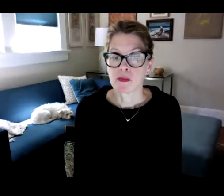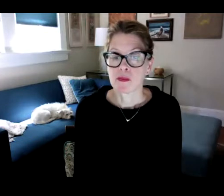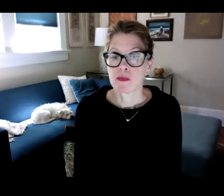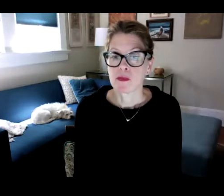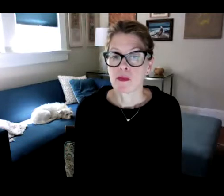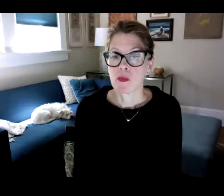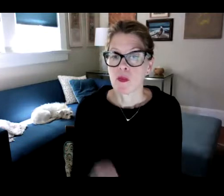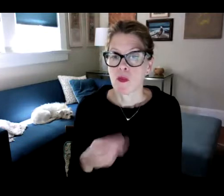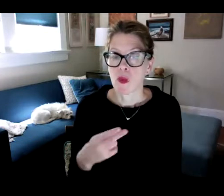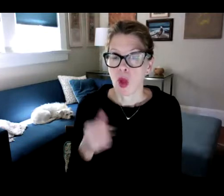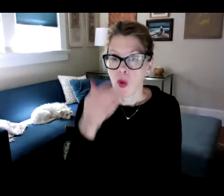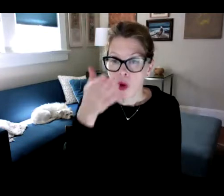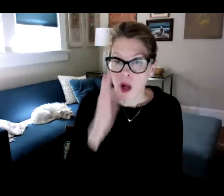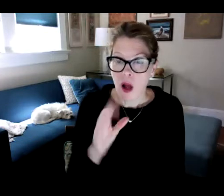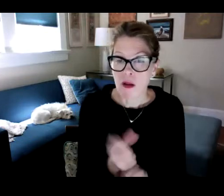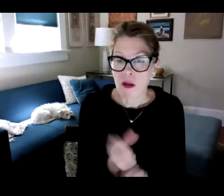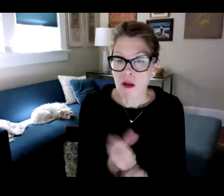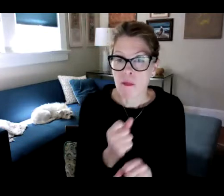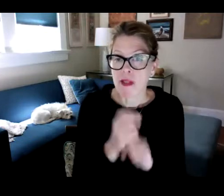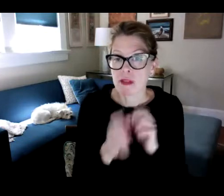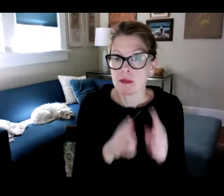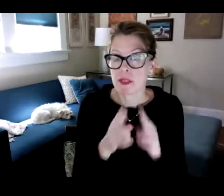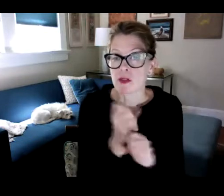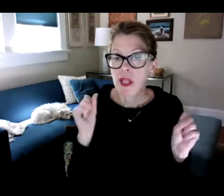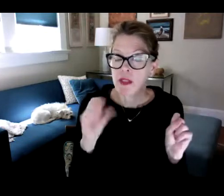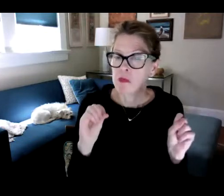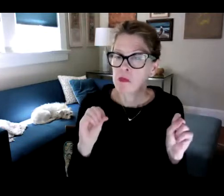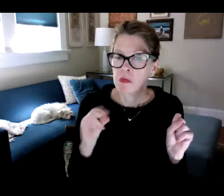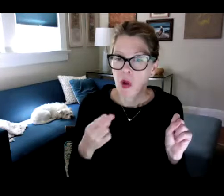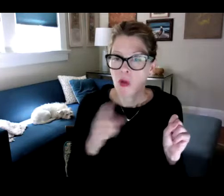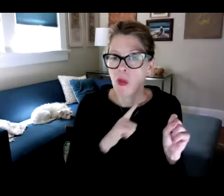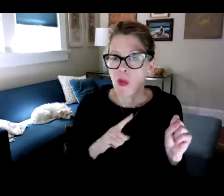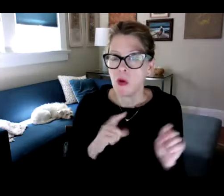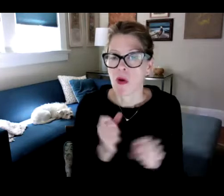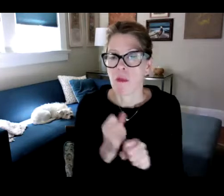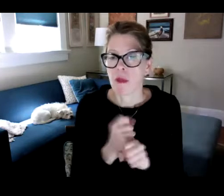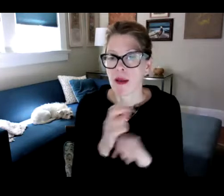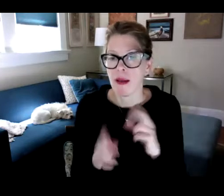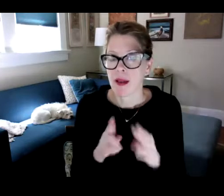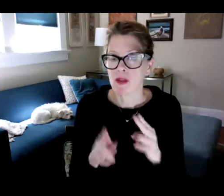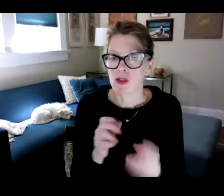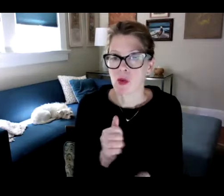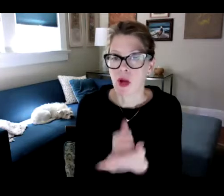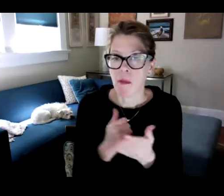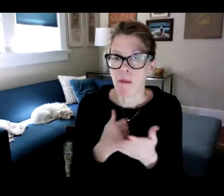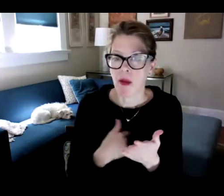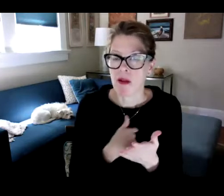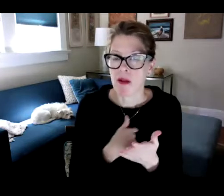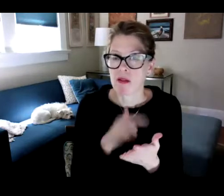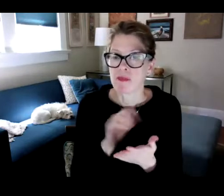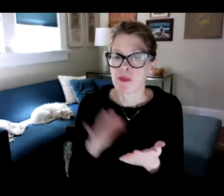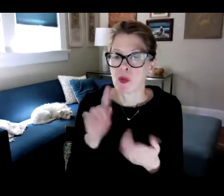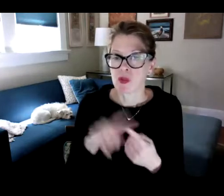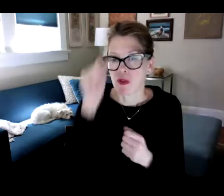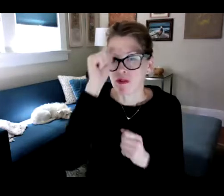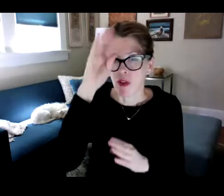O God, make speed to save us. O Lord, make haste to help us. Glory to the Father, and to the Son, and